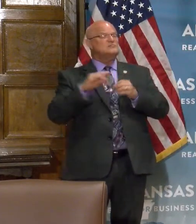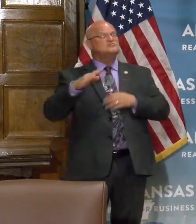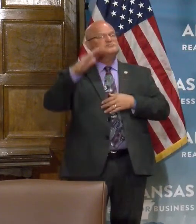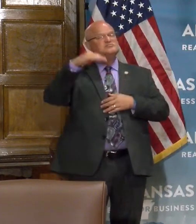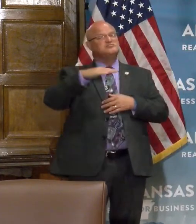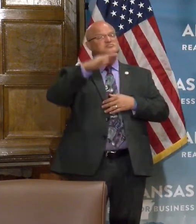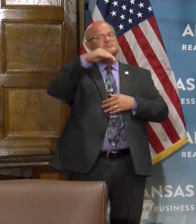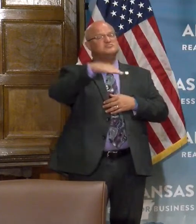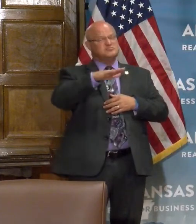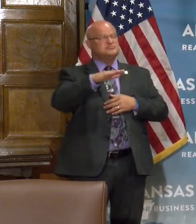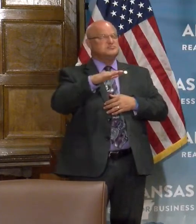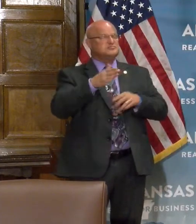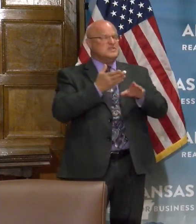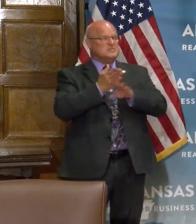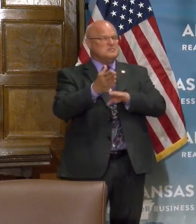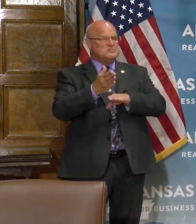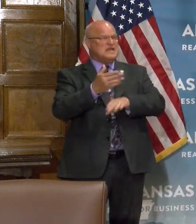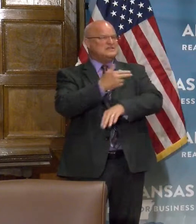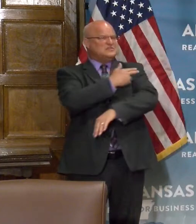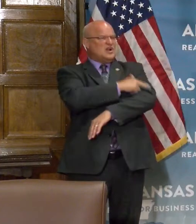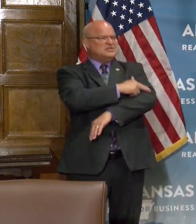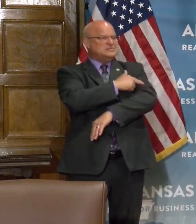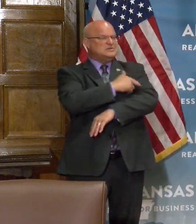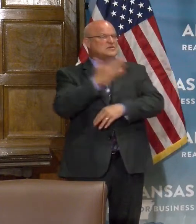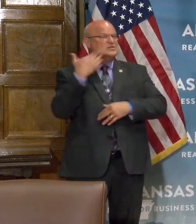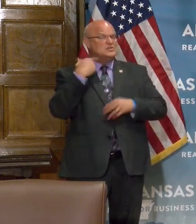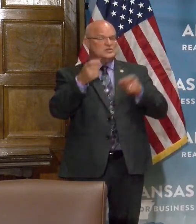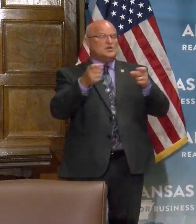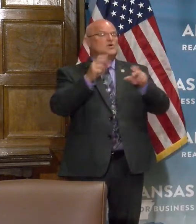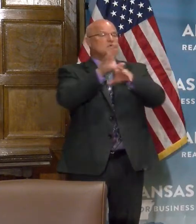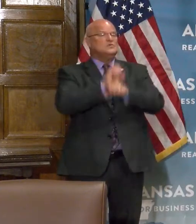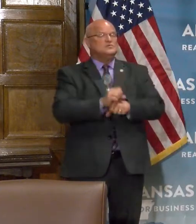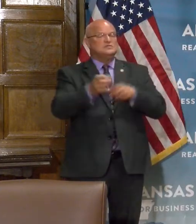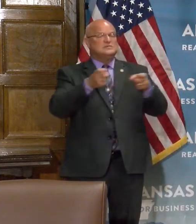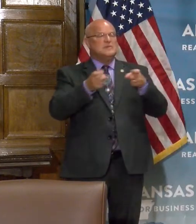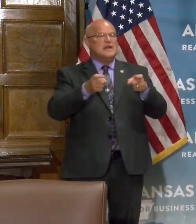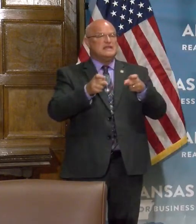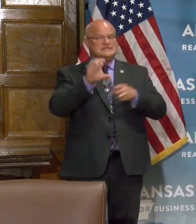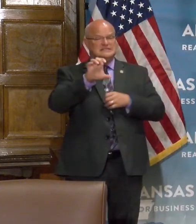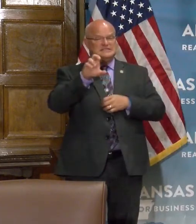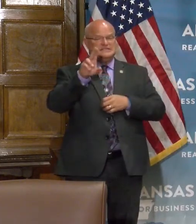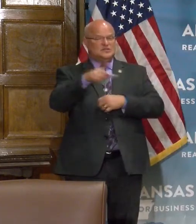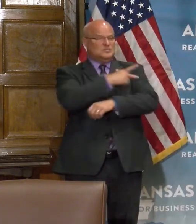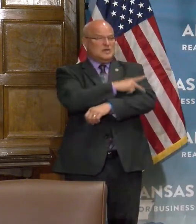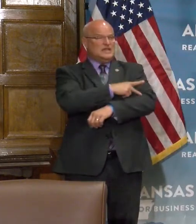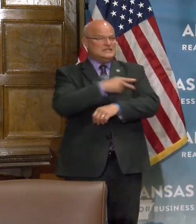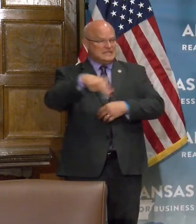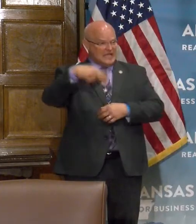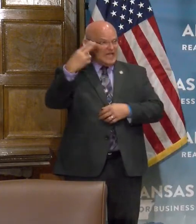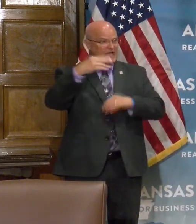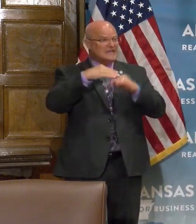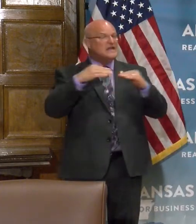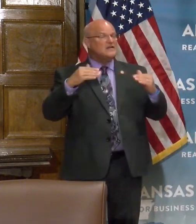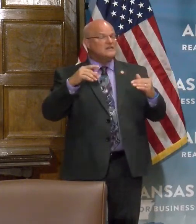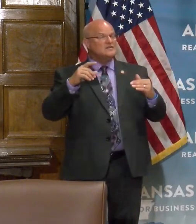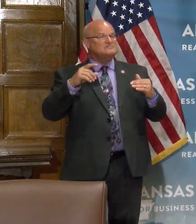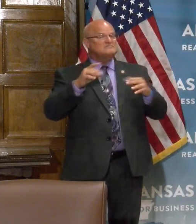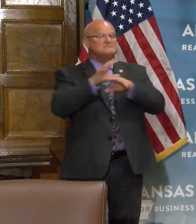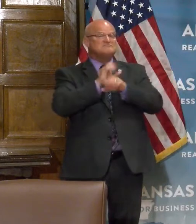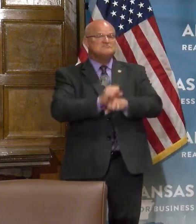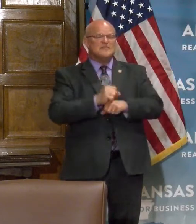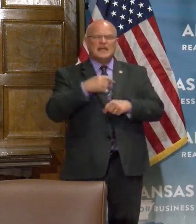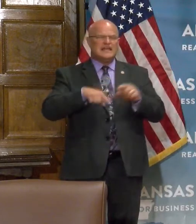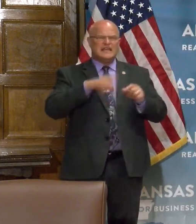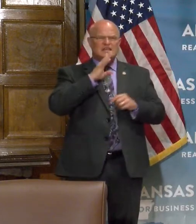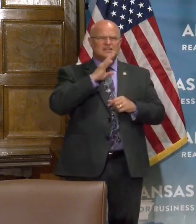flow in the major hospitals. We're used to managing a high level of critical care patient load. I can't